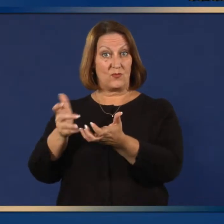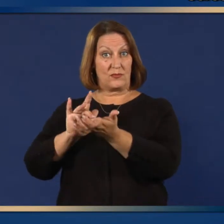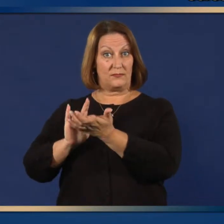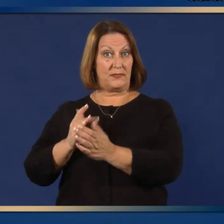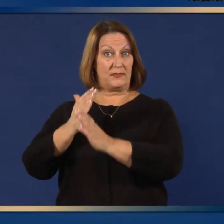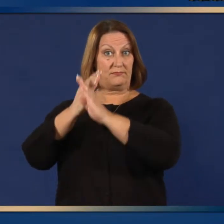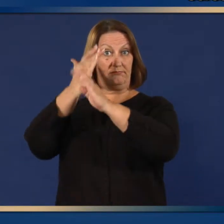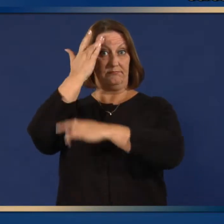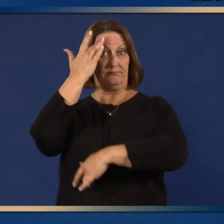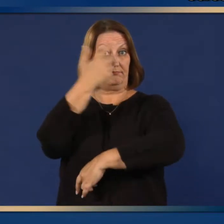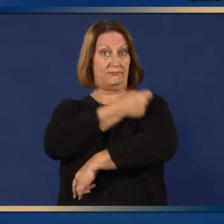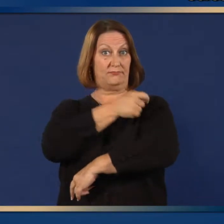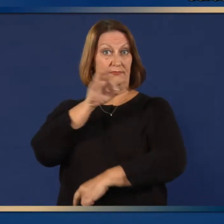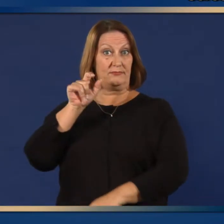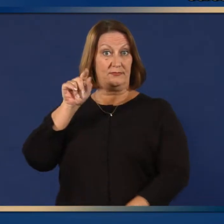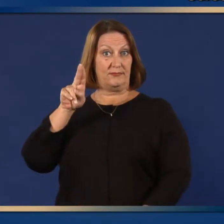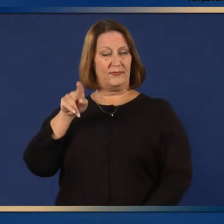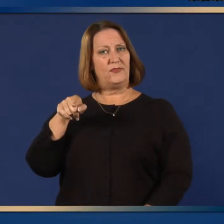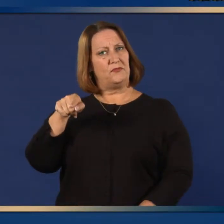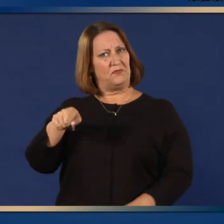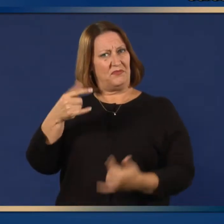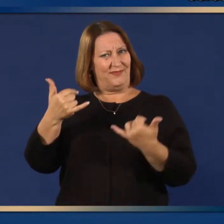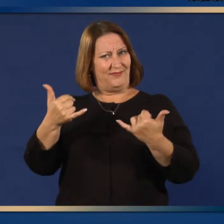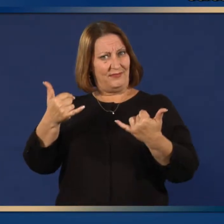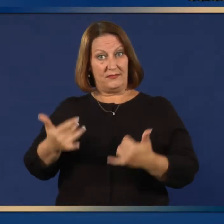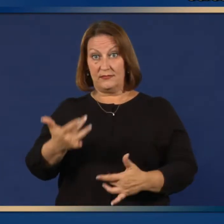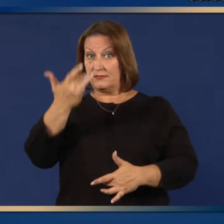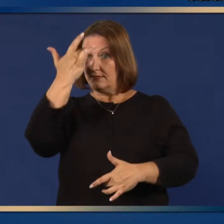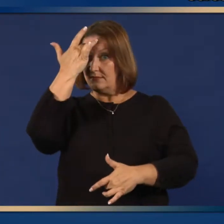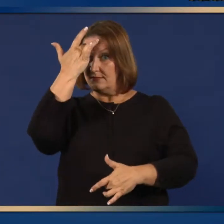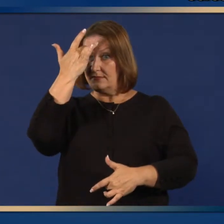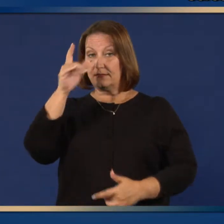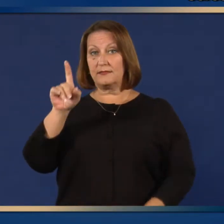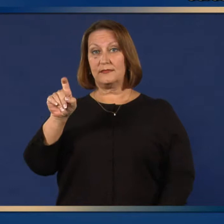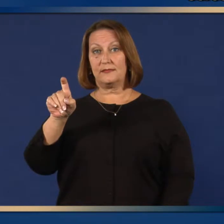Is the person to be vaccinated sick today?